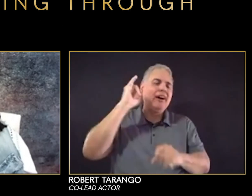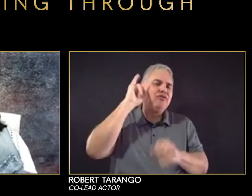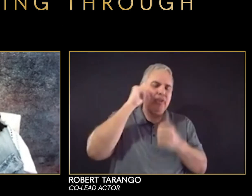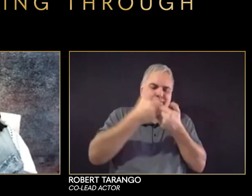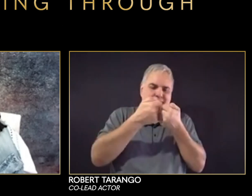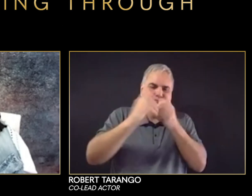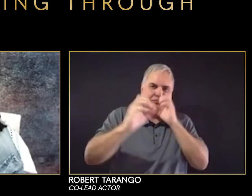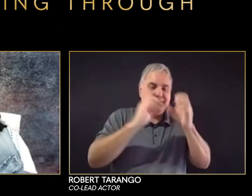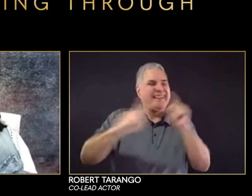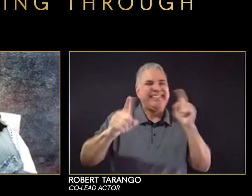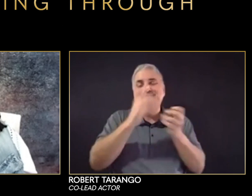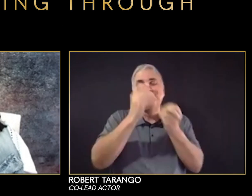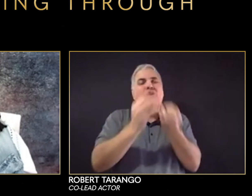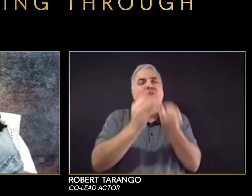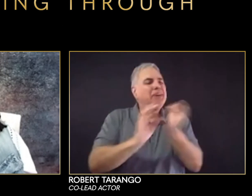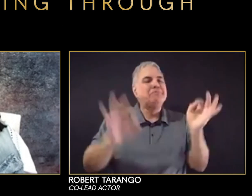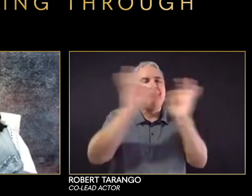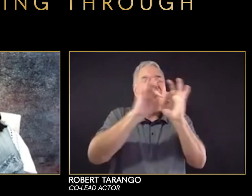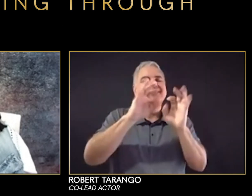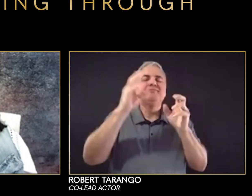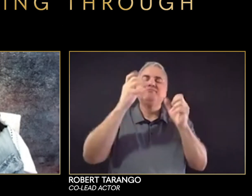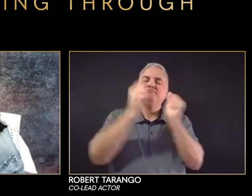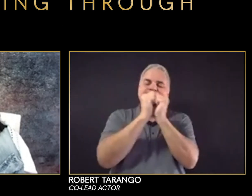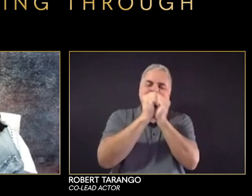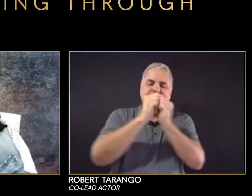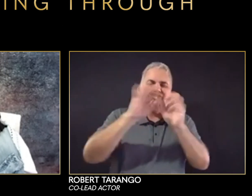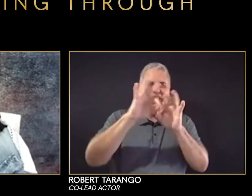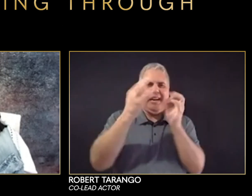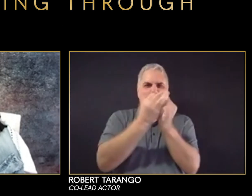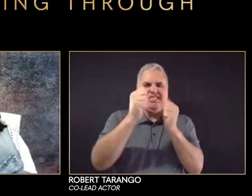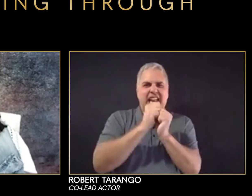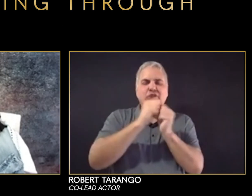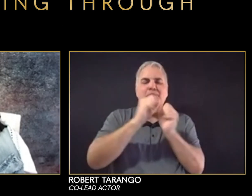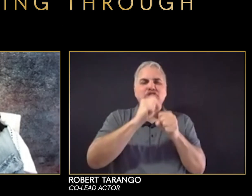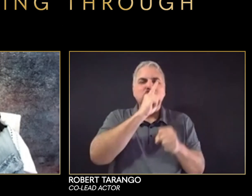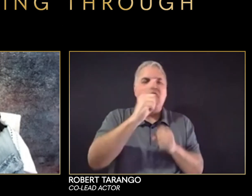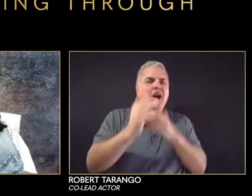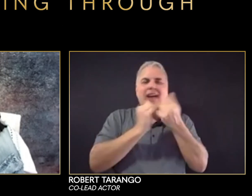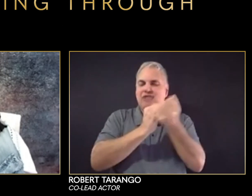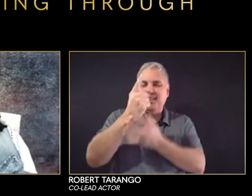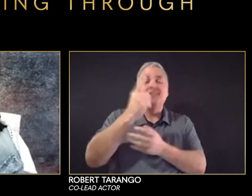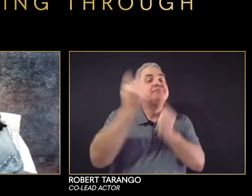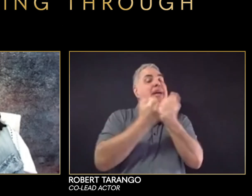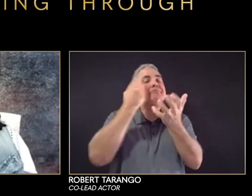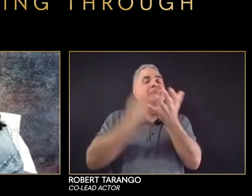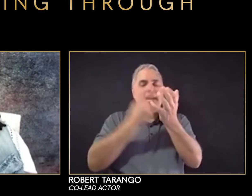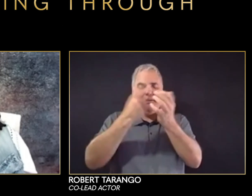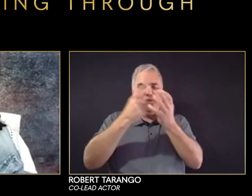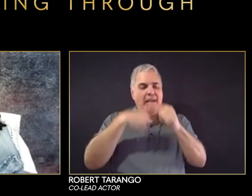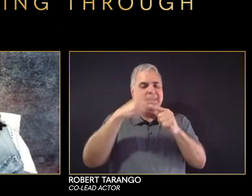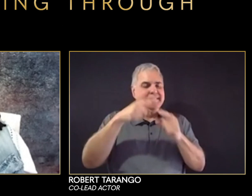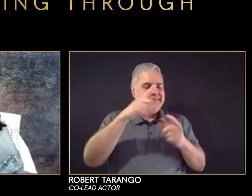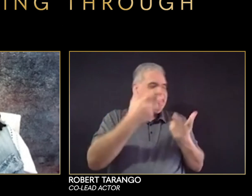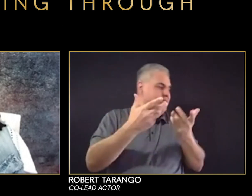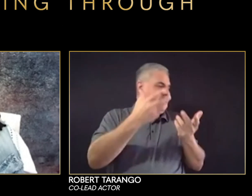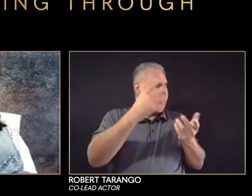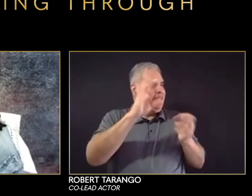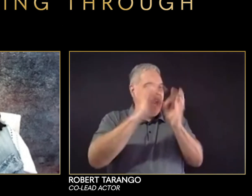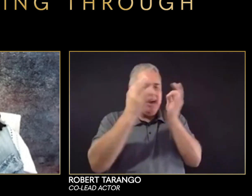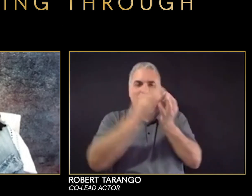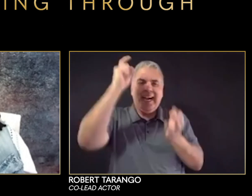of my deafblindness as well. We both have Usher syndrome. But really, for us, the biggest thing